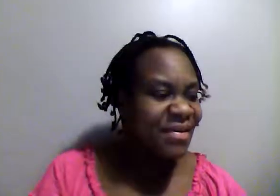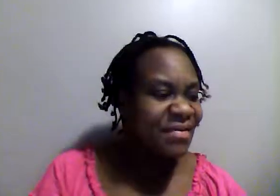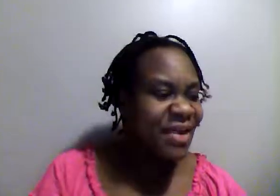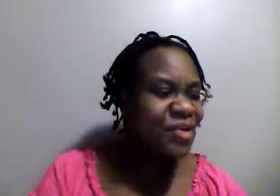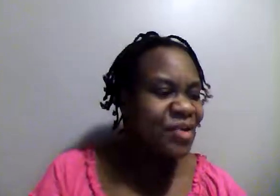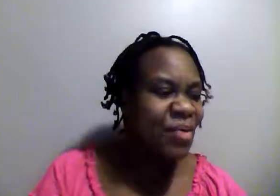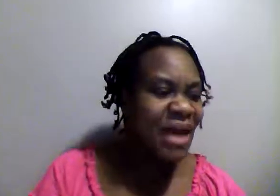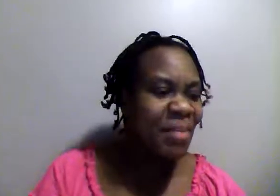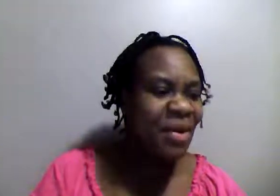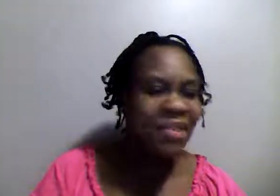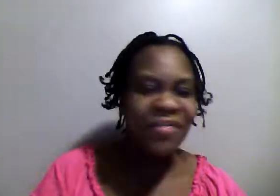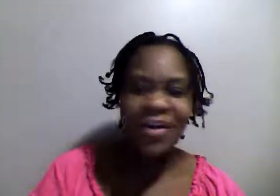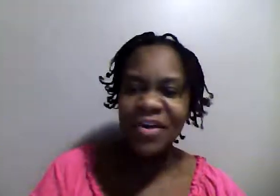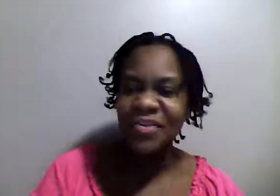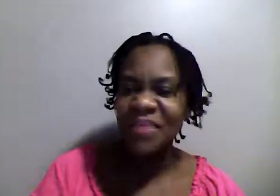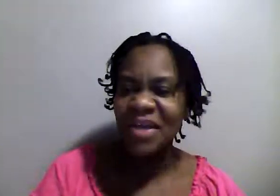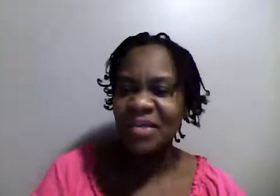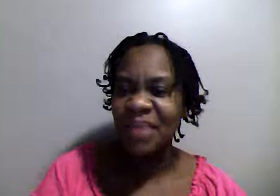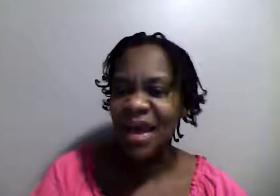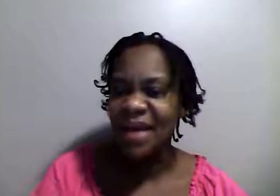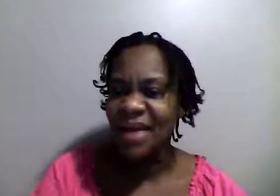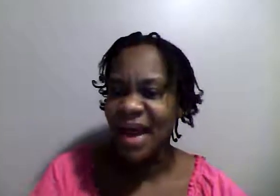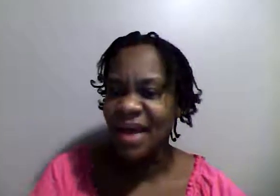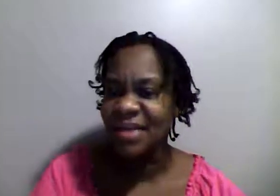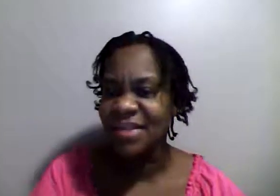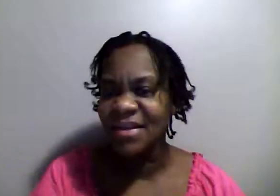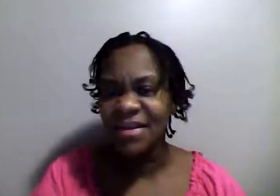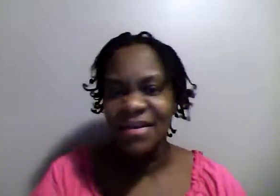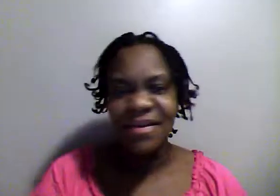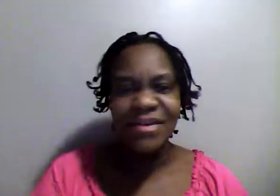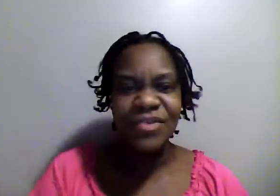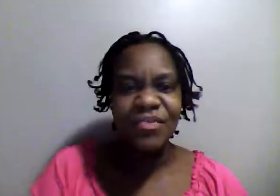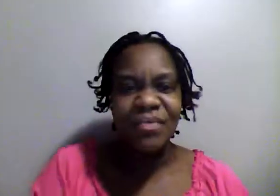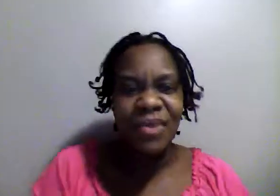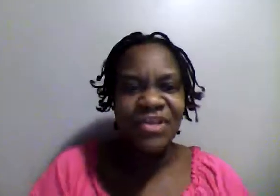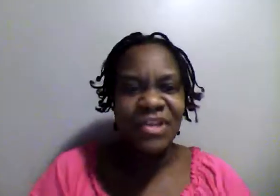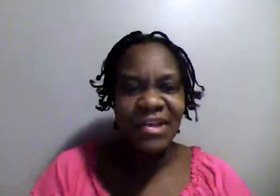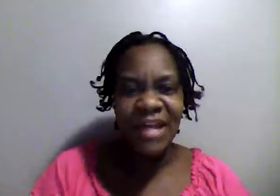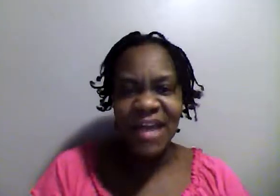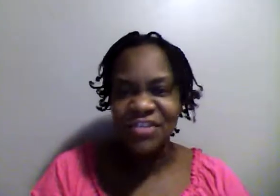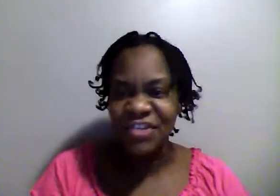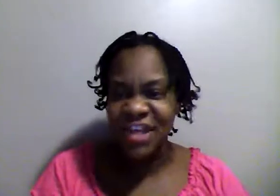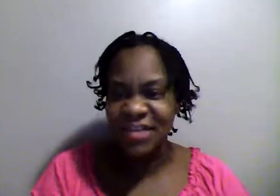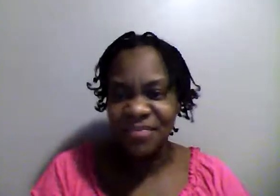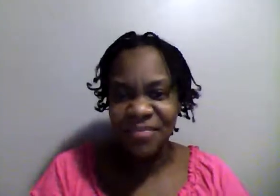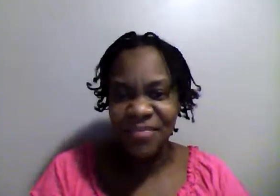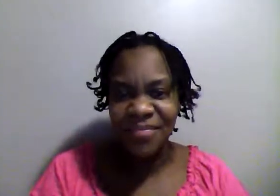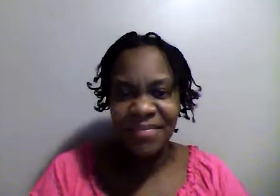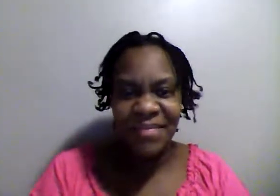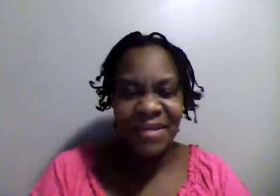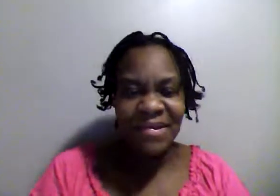Right. So what happens if your tomato plant has too much nitrogen,